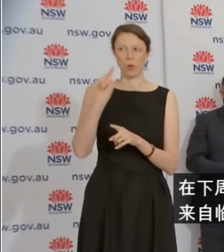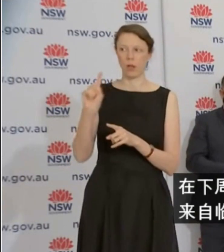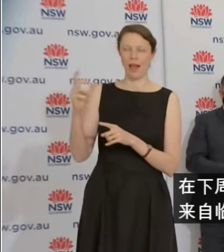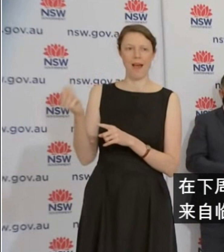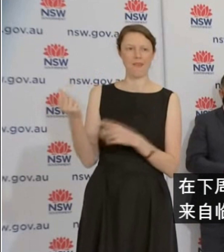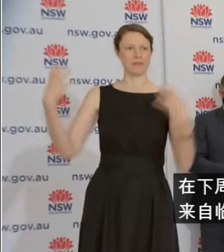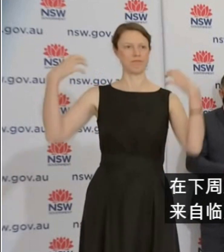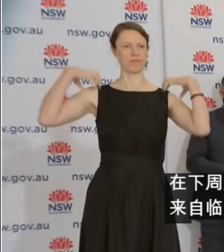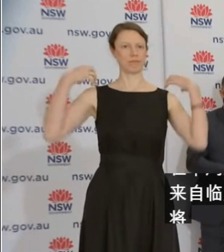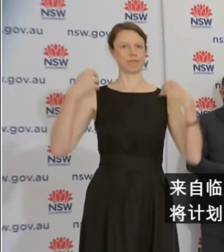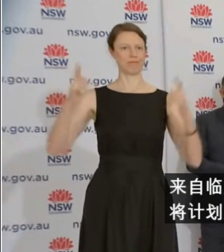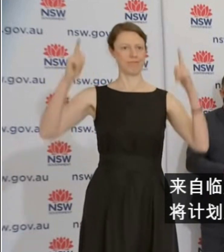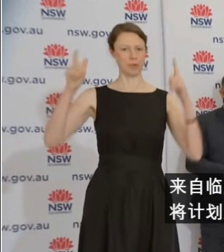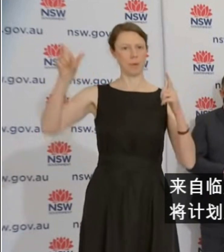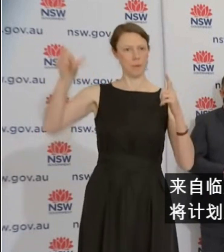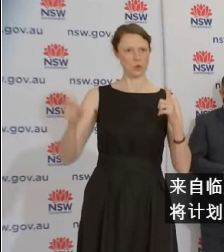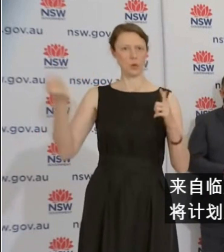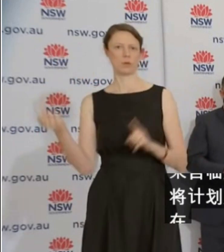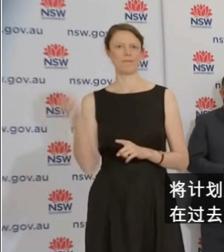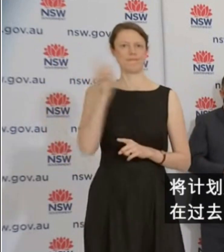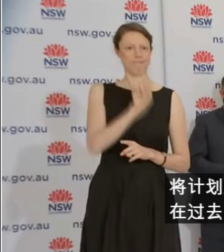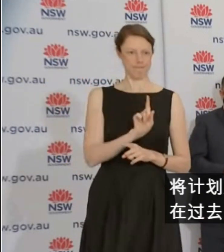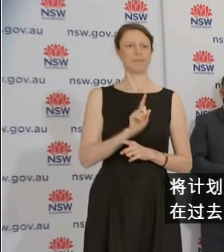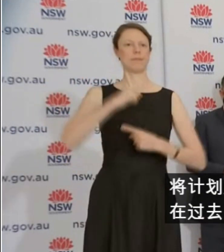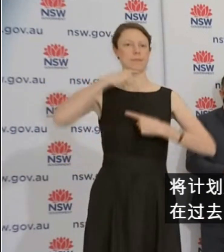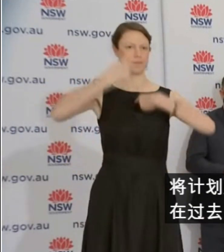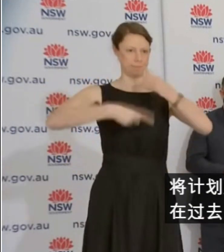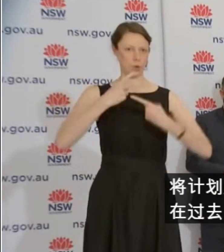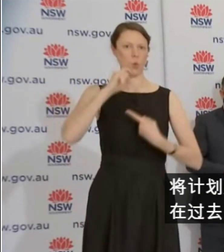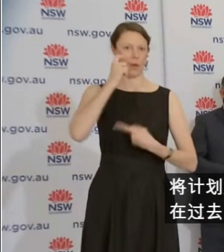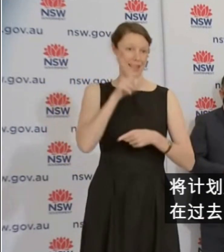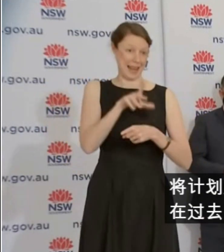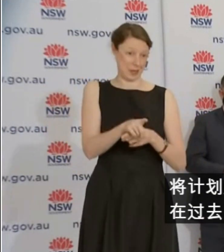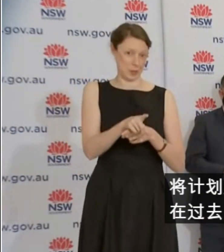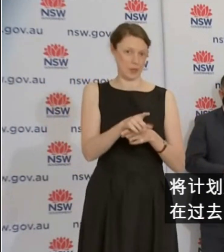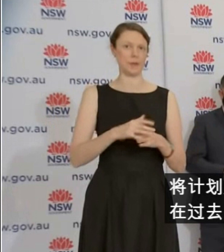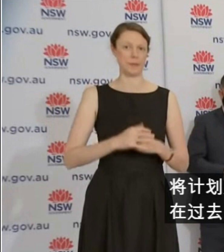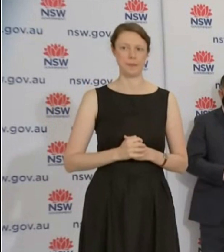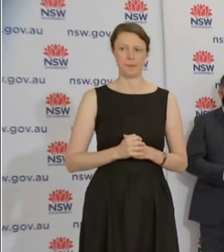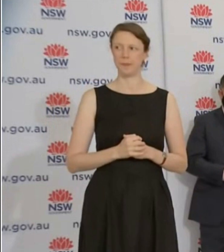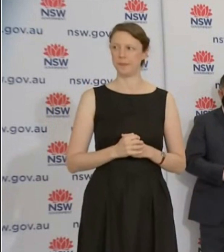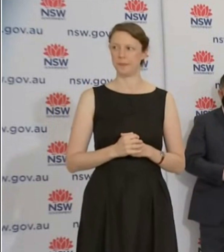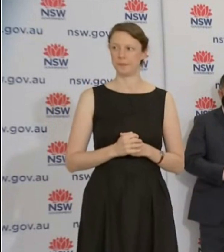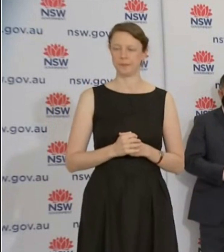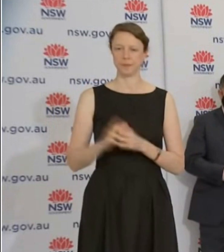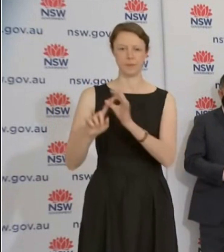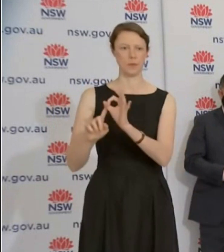it come from clinicians who've actually put the plan together and been developing the plan for the last 18 months. At the moment we're having